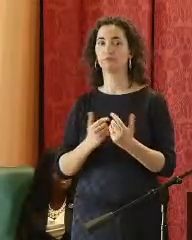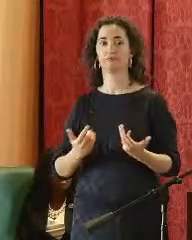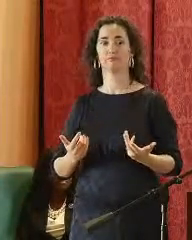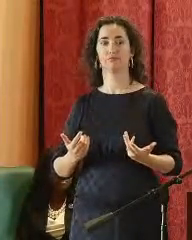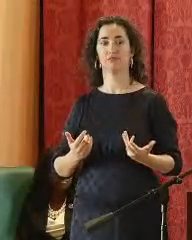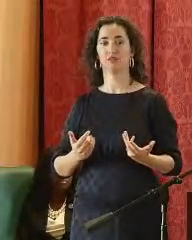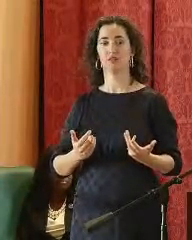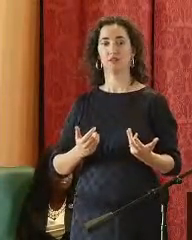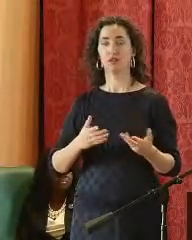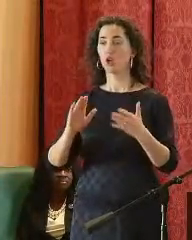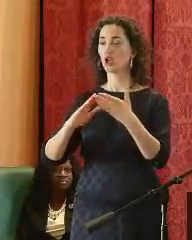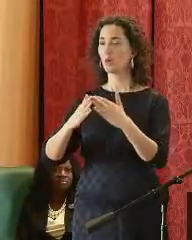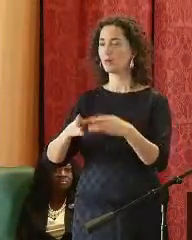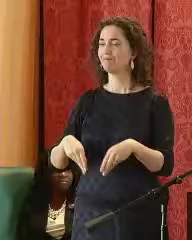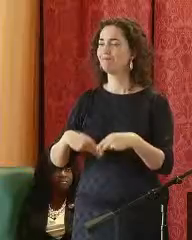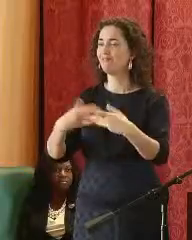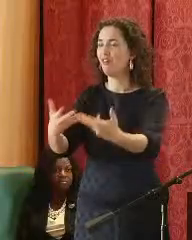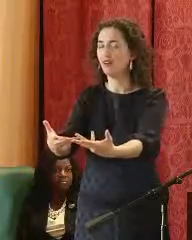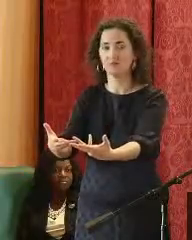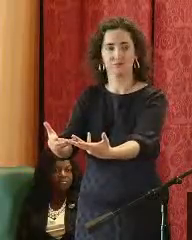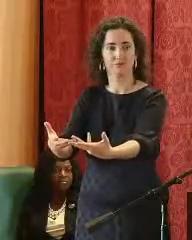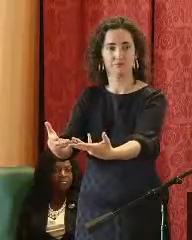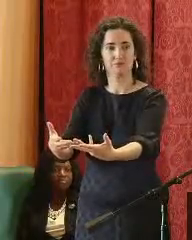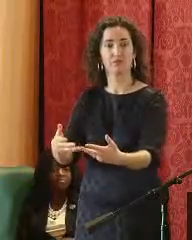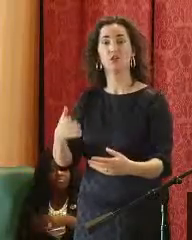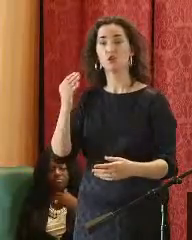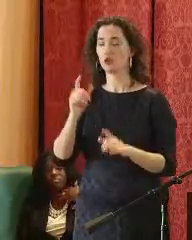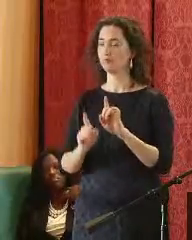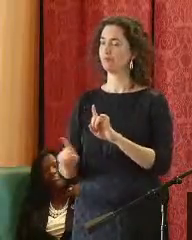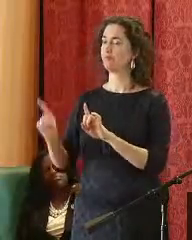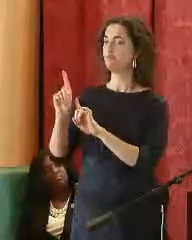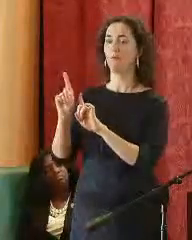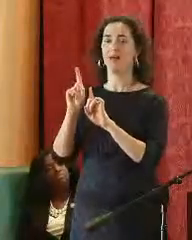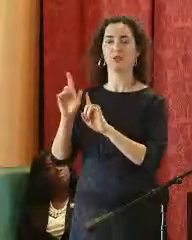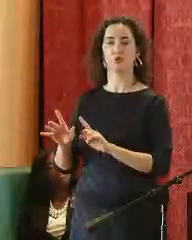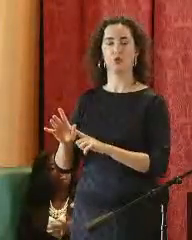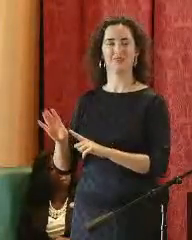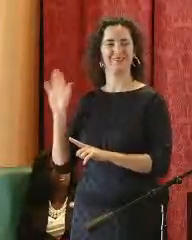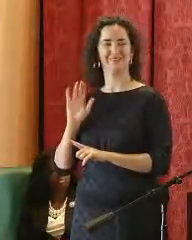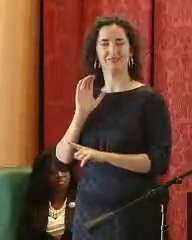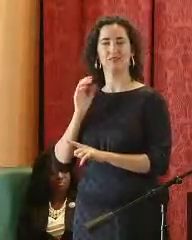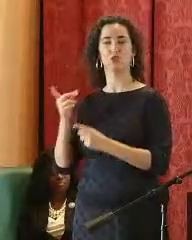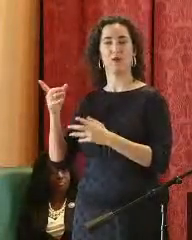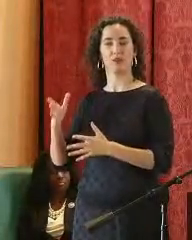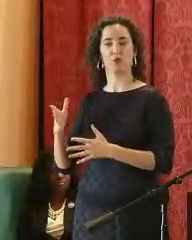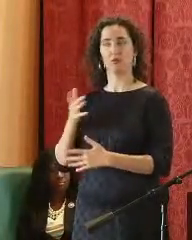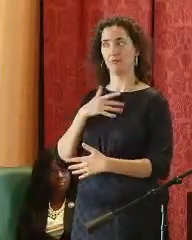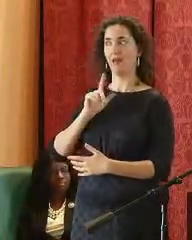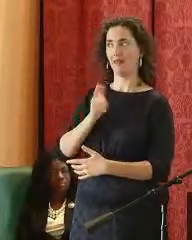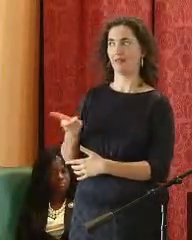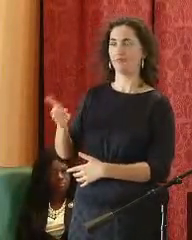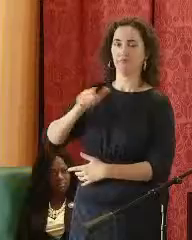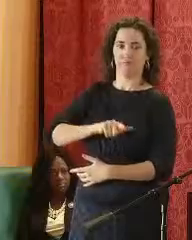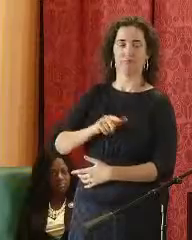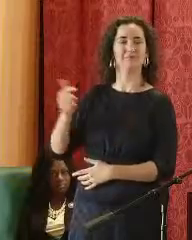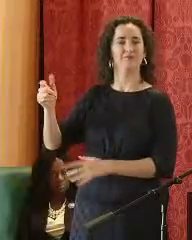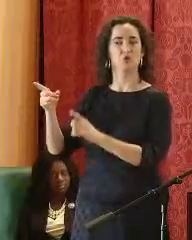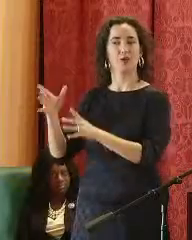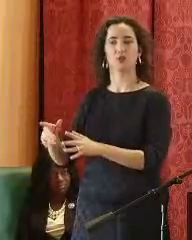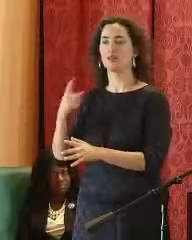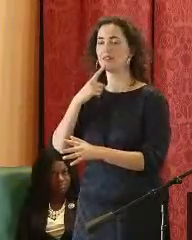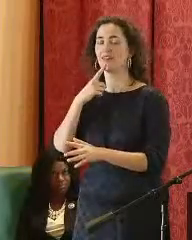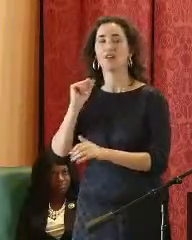what we need to give to the communities. You know, my mentor, who was the director before I was at Families Helping Families, told me that we are